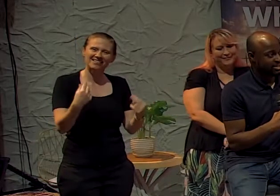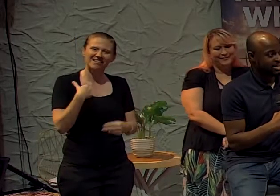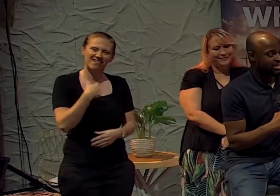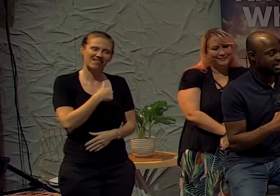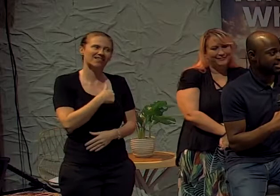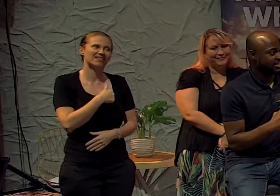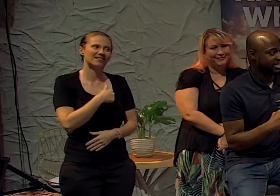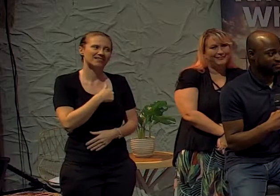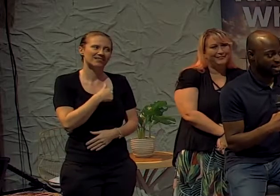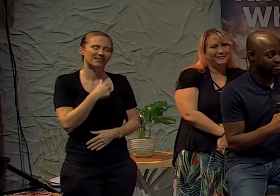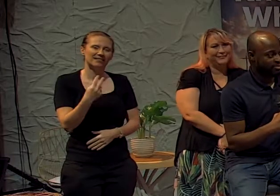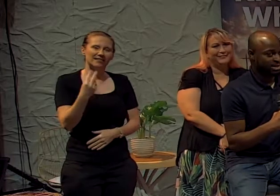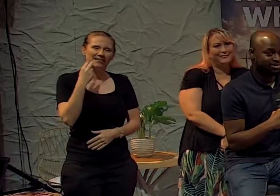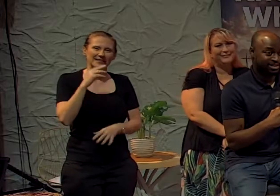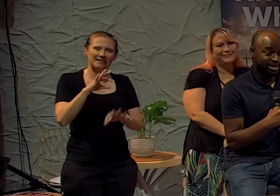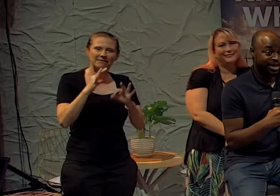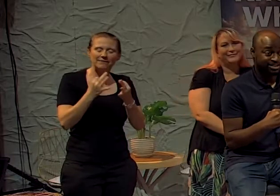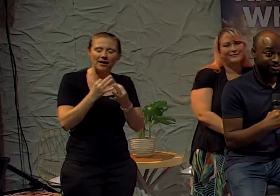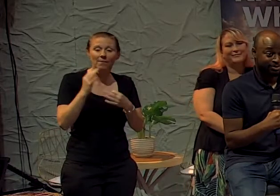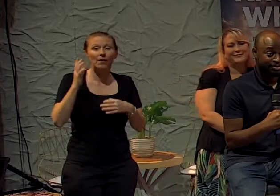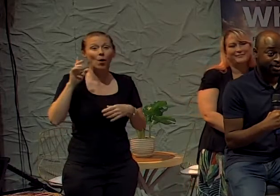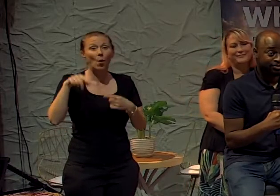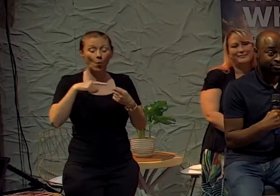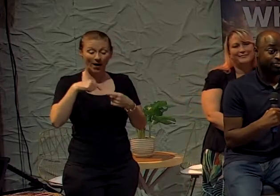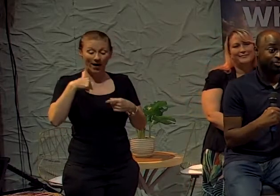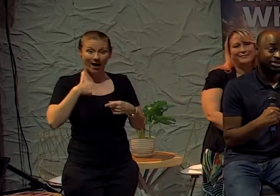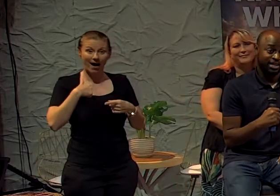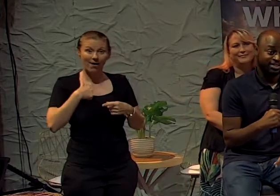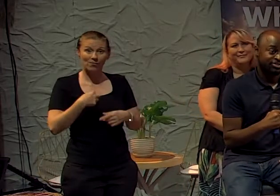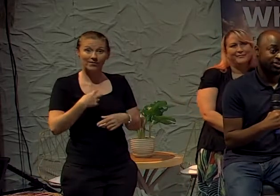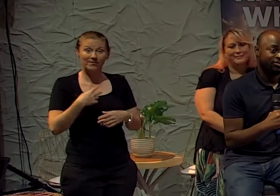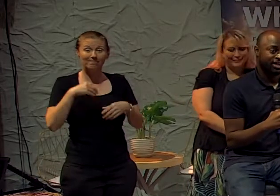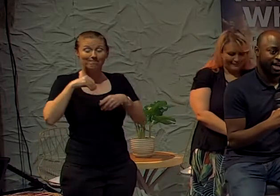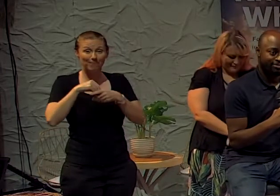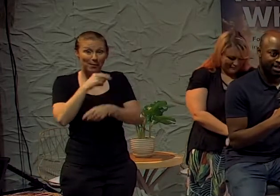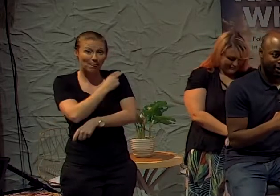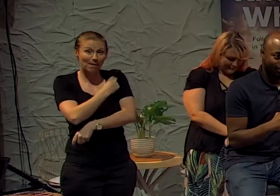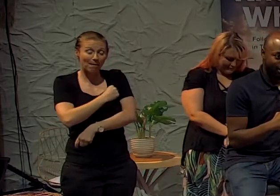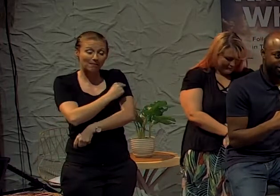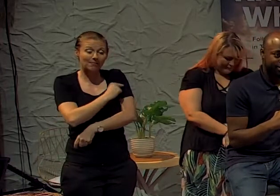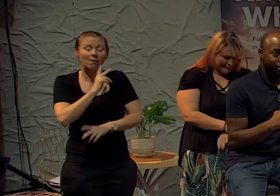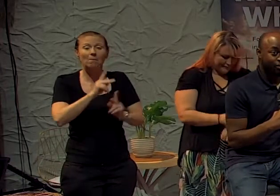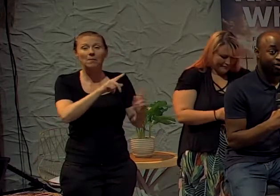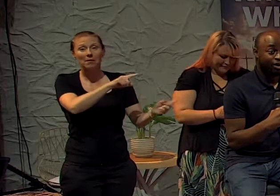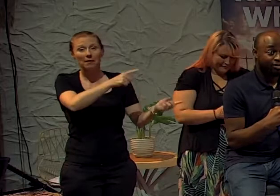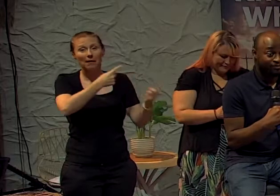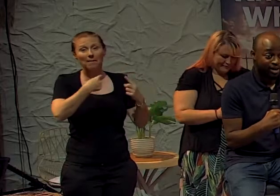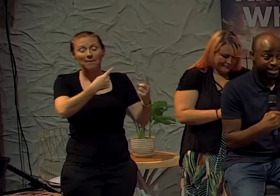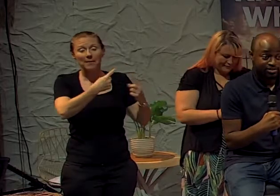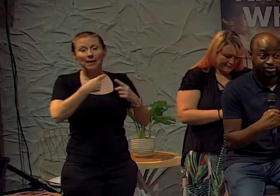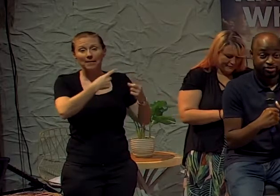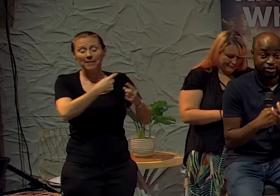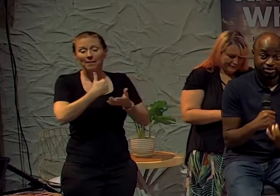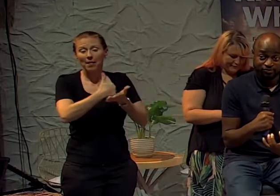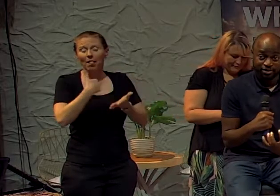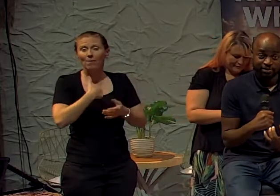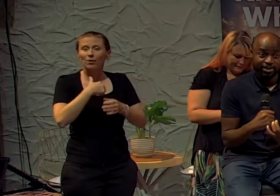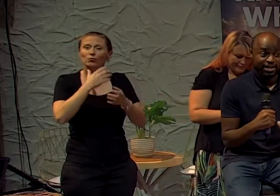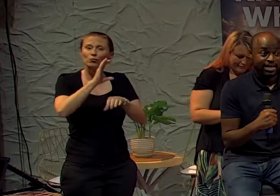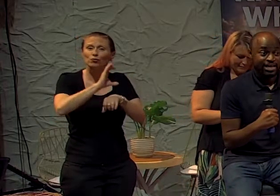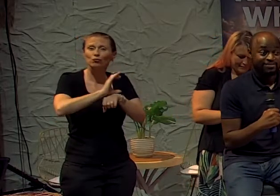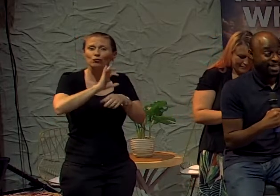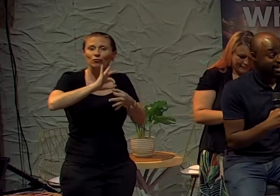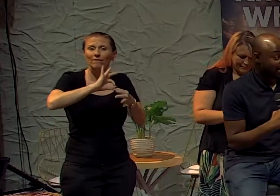us, they get to see family. When I was in a hospital, the people that they saw that came to help us were our friends, our church